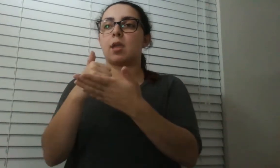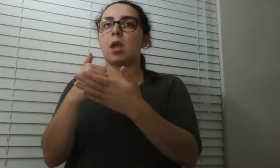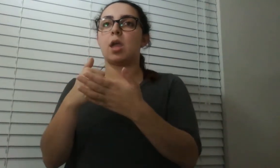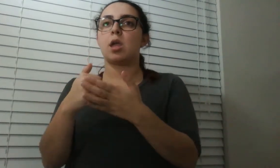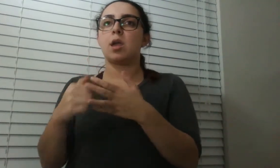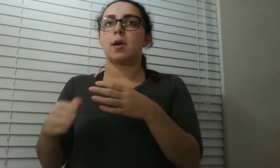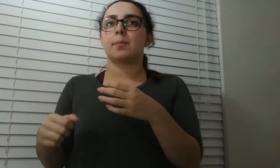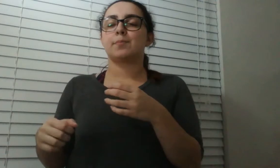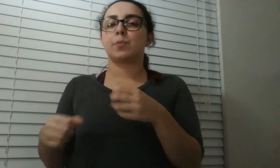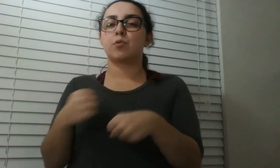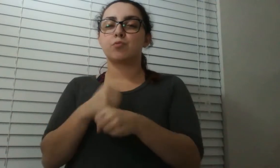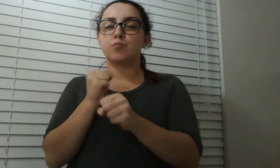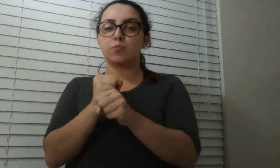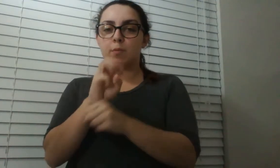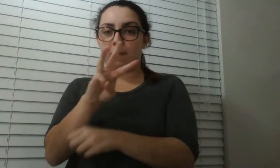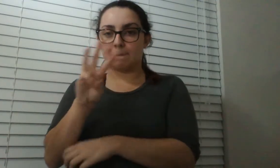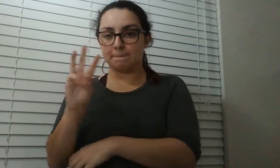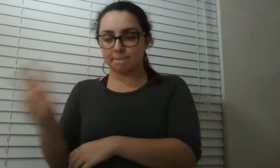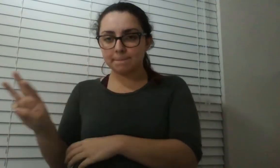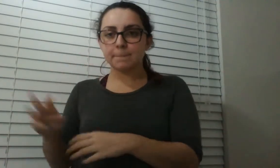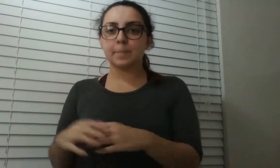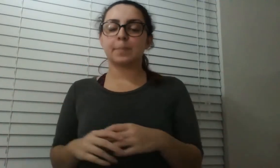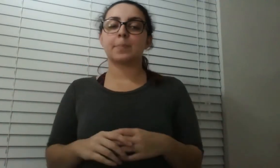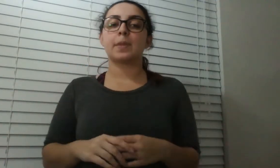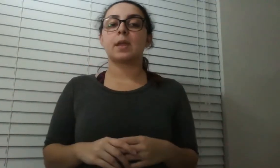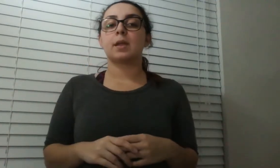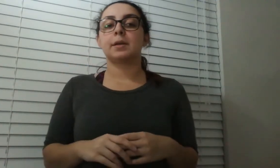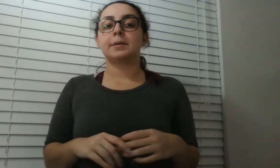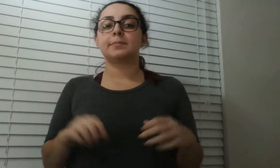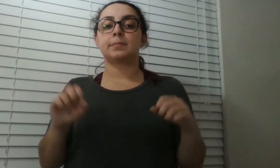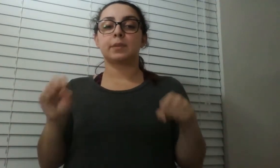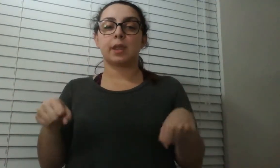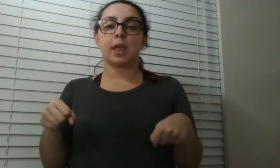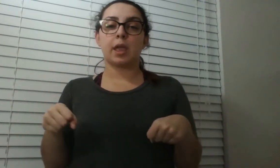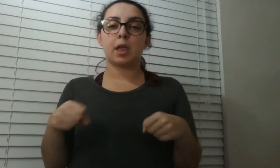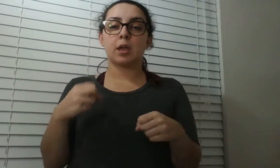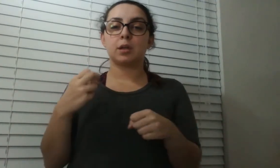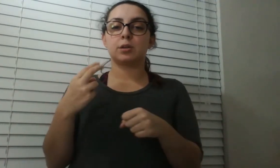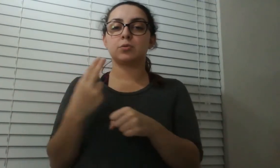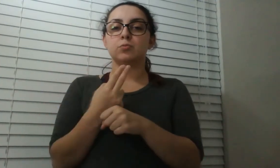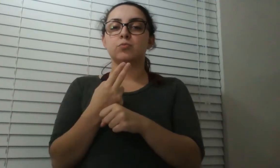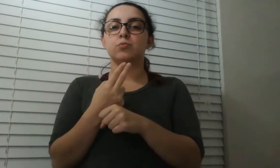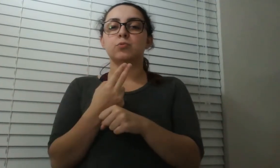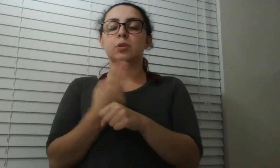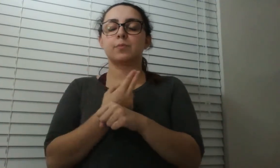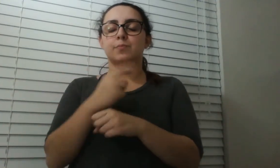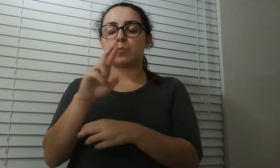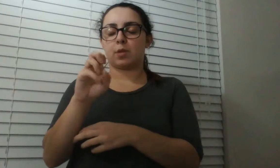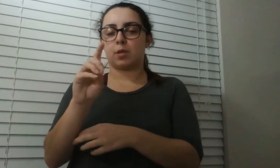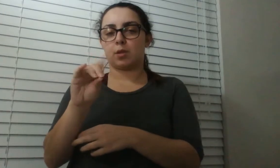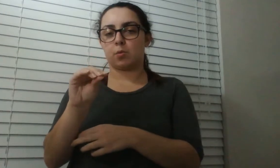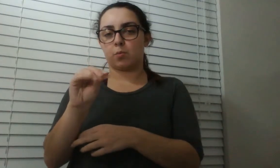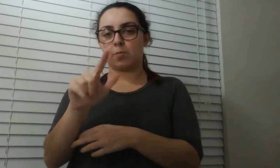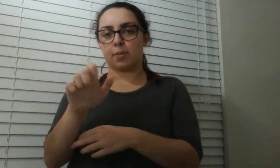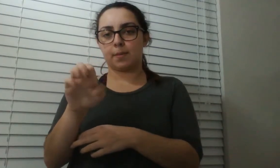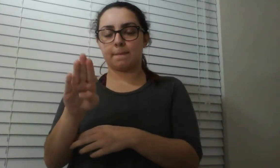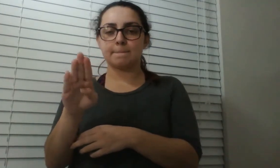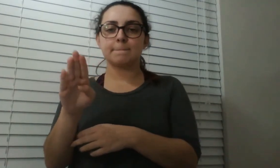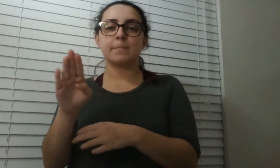help you present your ideas to the world beautifully. Use offer code Radiolab for 10% off your first purchase of a Squarespace